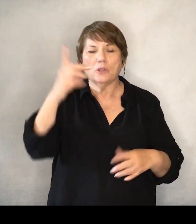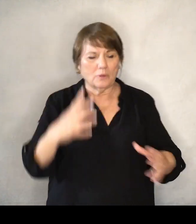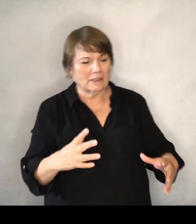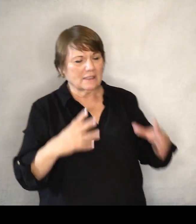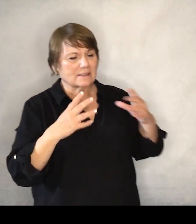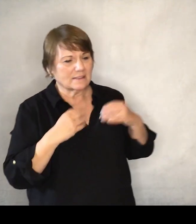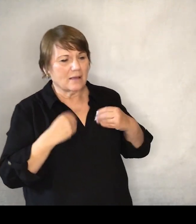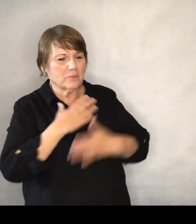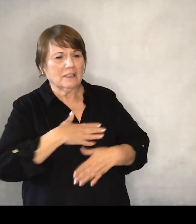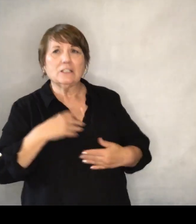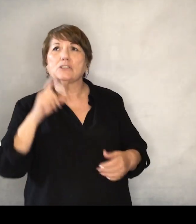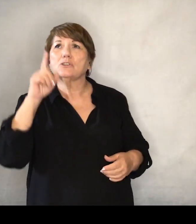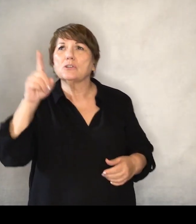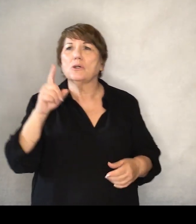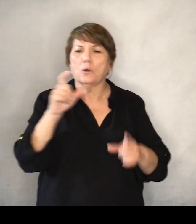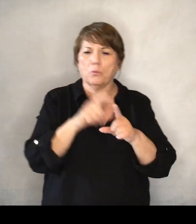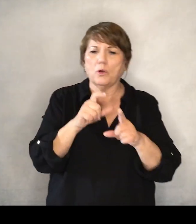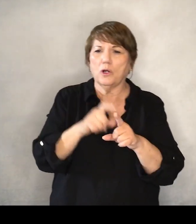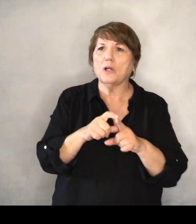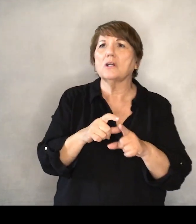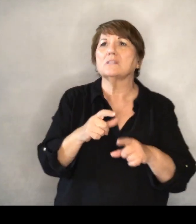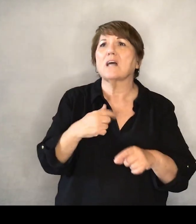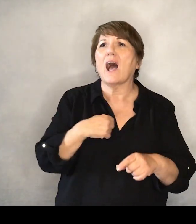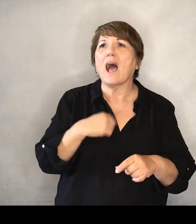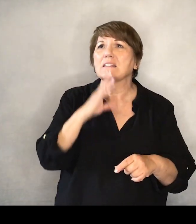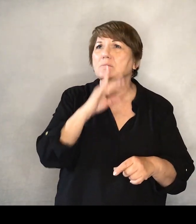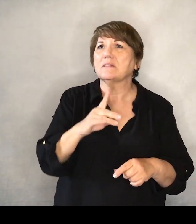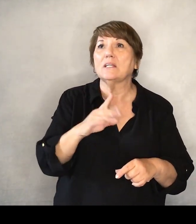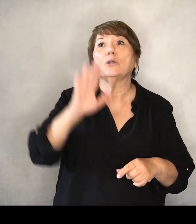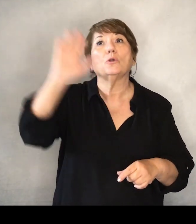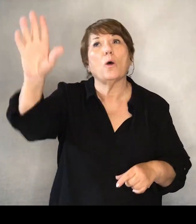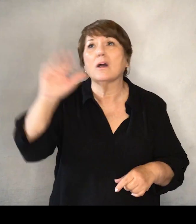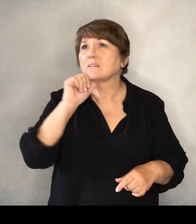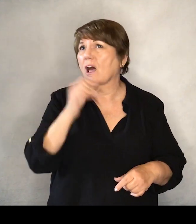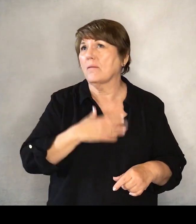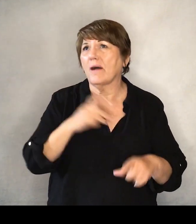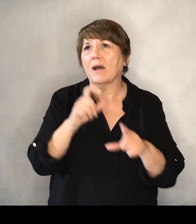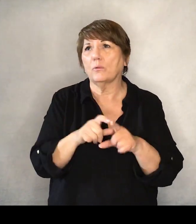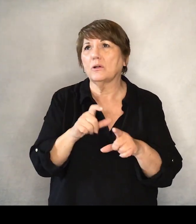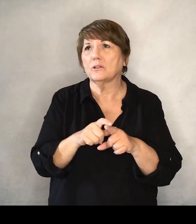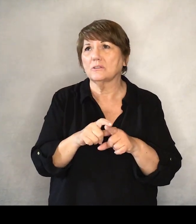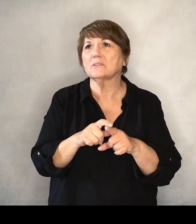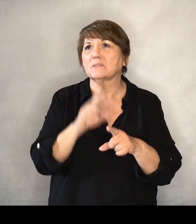sight, and that the words that I speak may be your words and not mine.